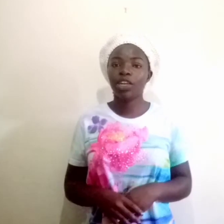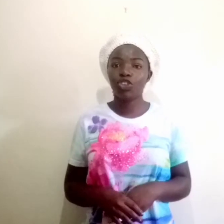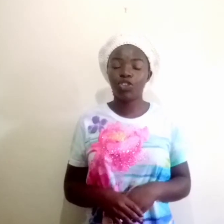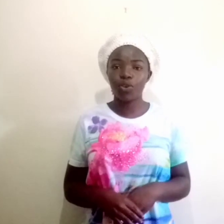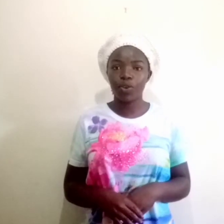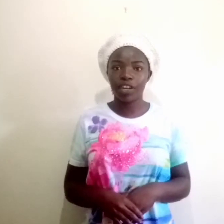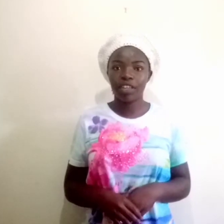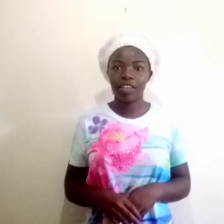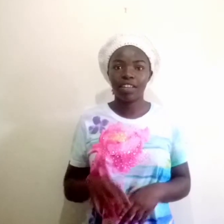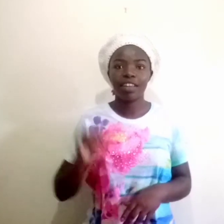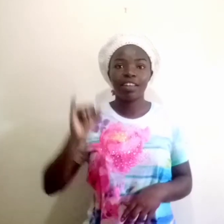John,